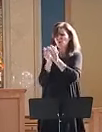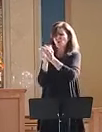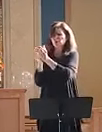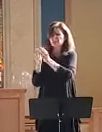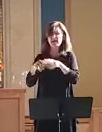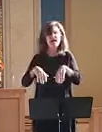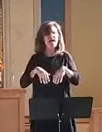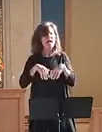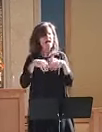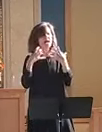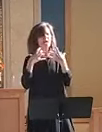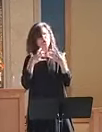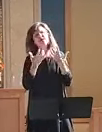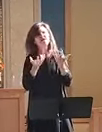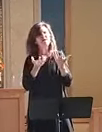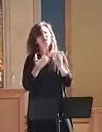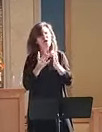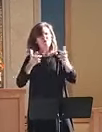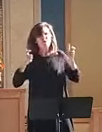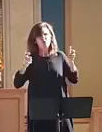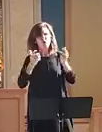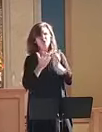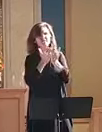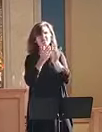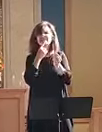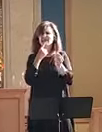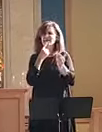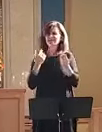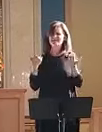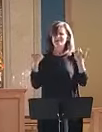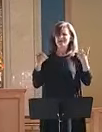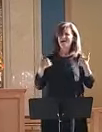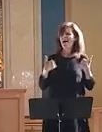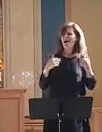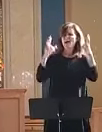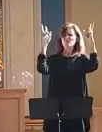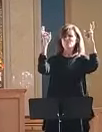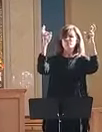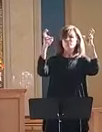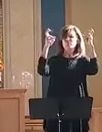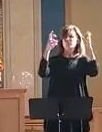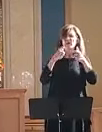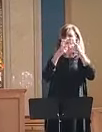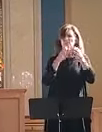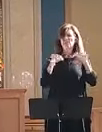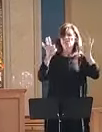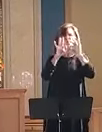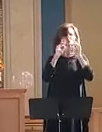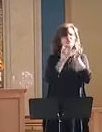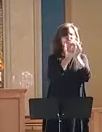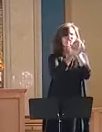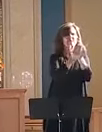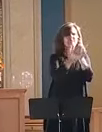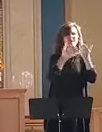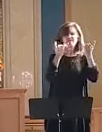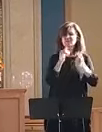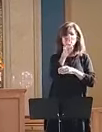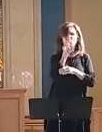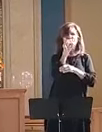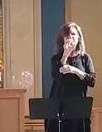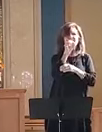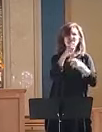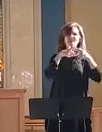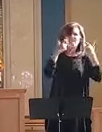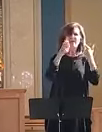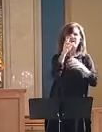Angry and astonished, the large ship identified itself with all its titles and demanded to be heeded. This is the USS Big